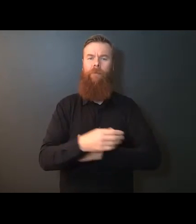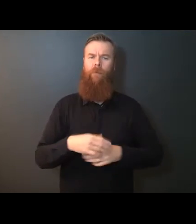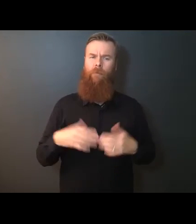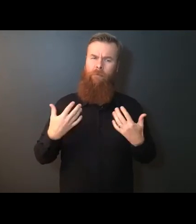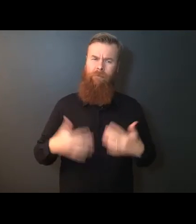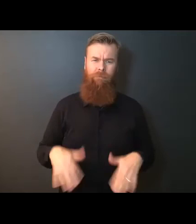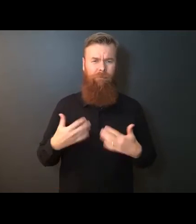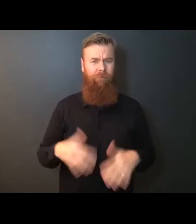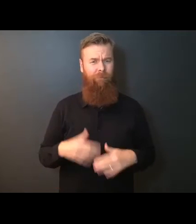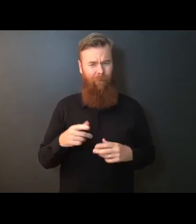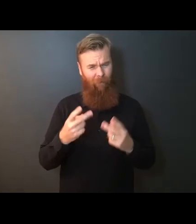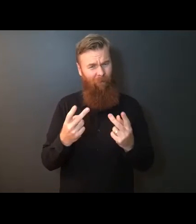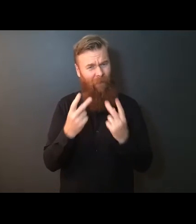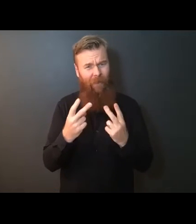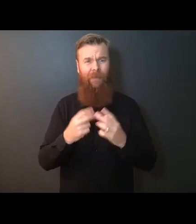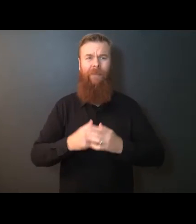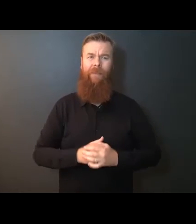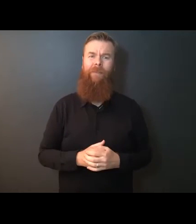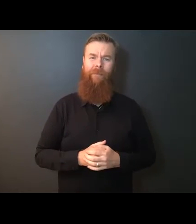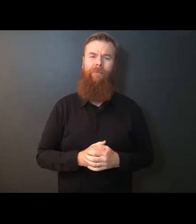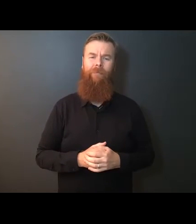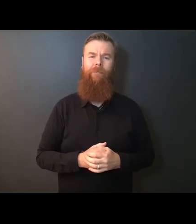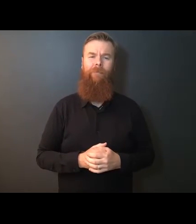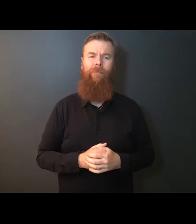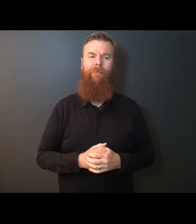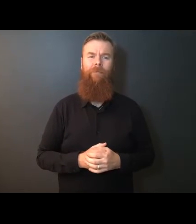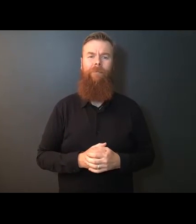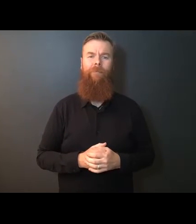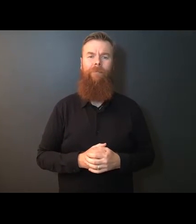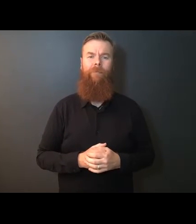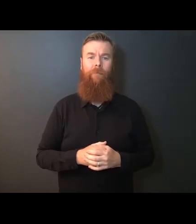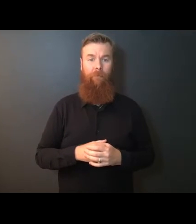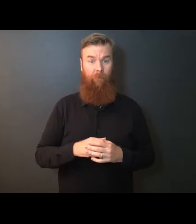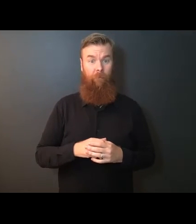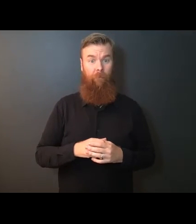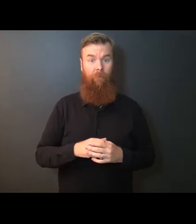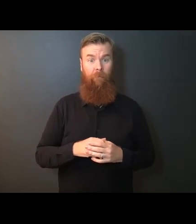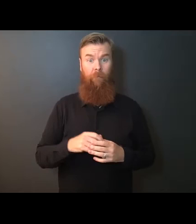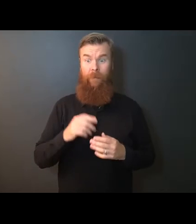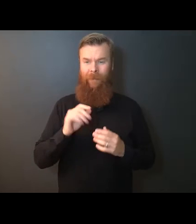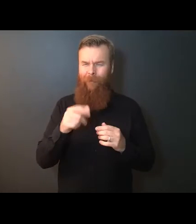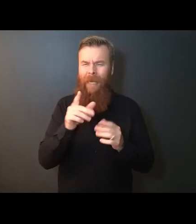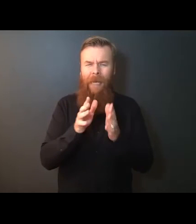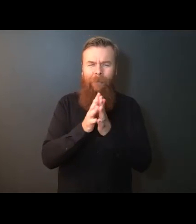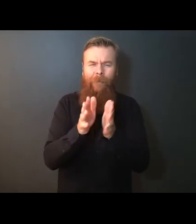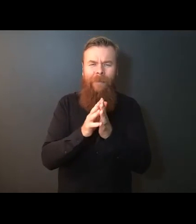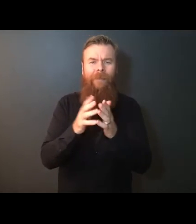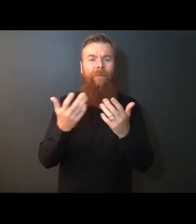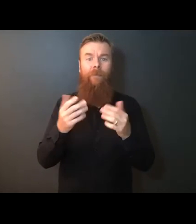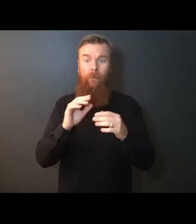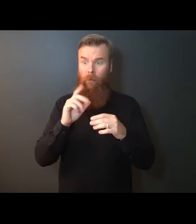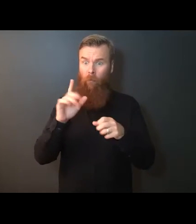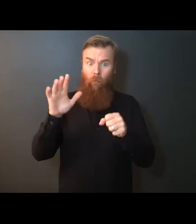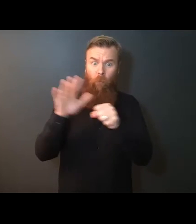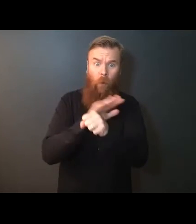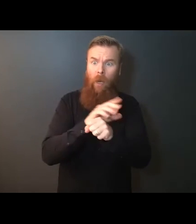and also for explaining that as long as this is not fully done, the principle of leaving no one behind